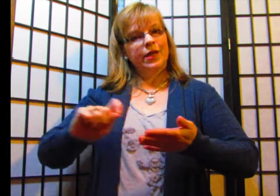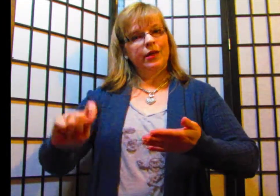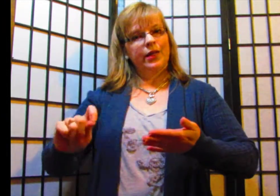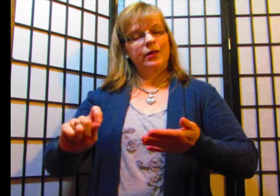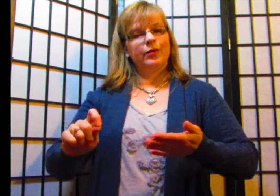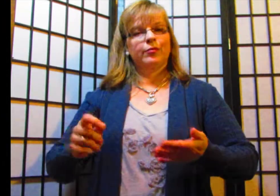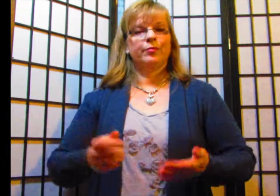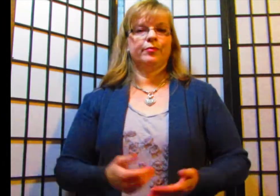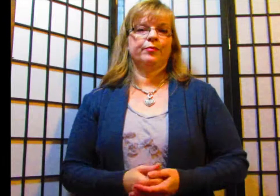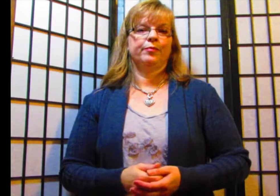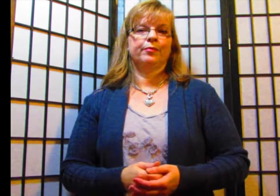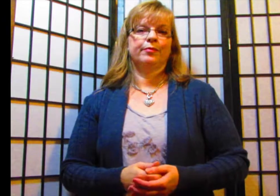Secretary.